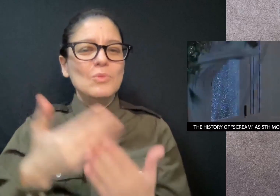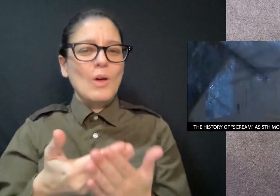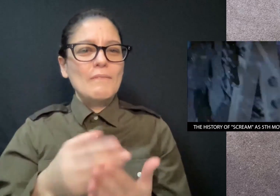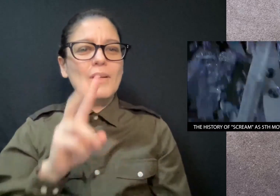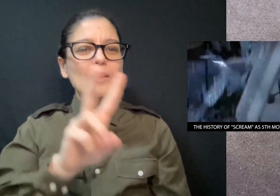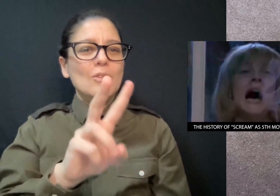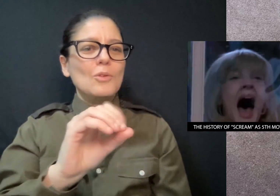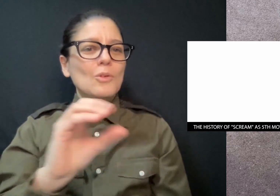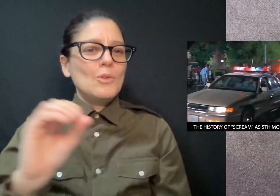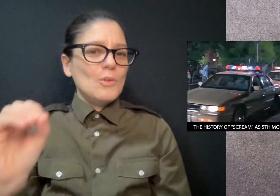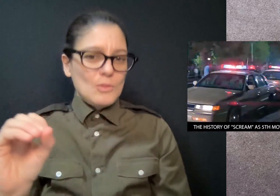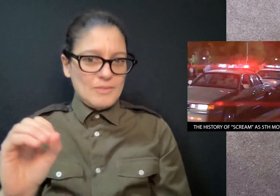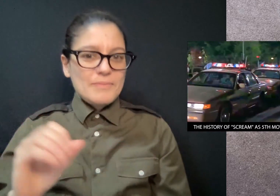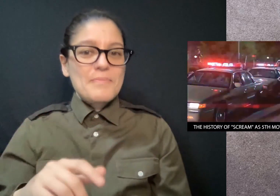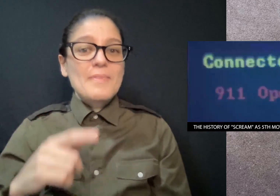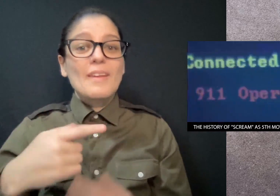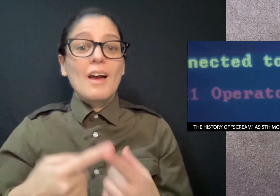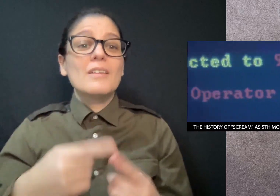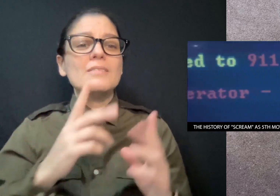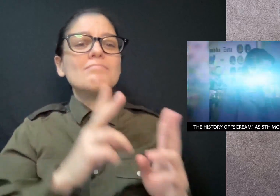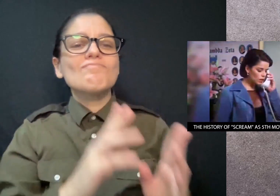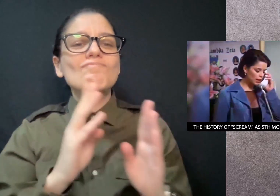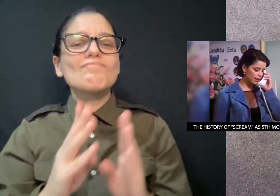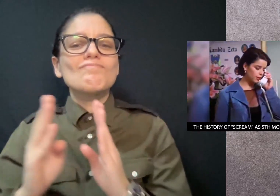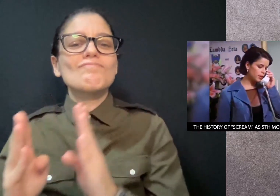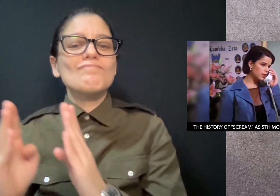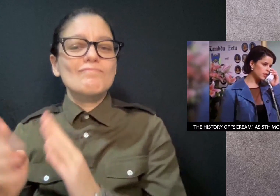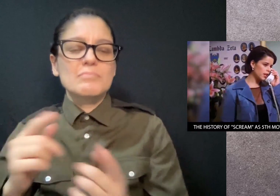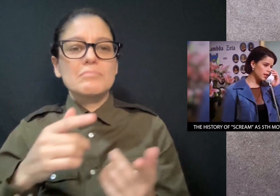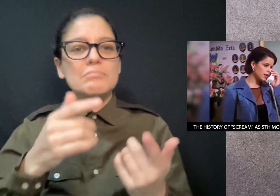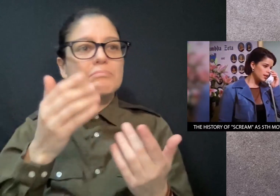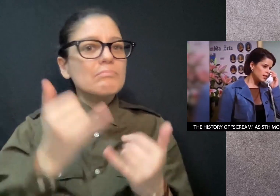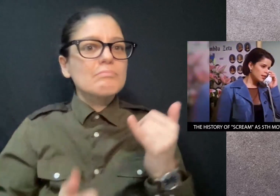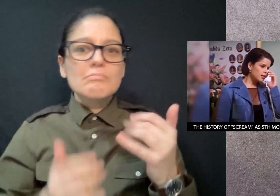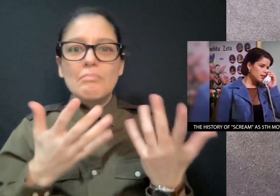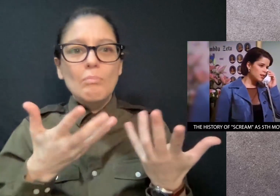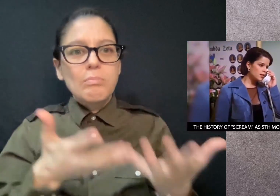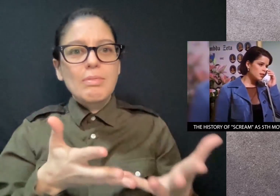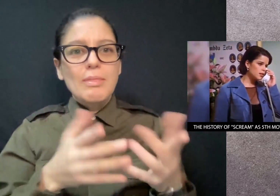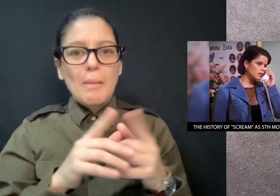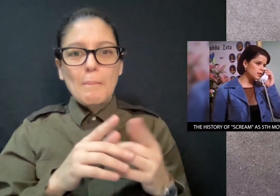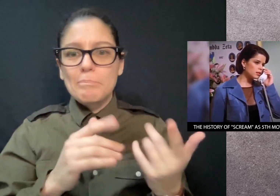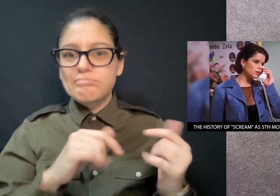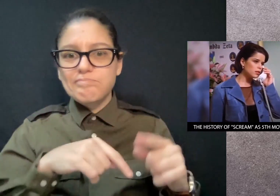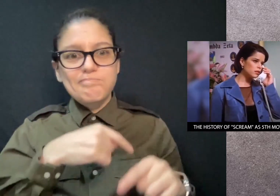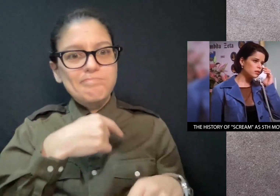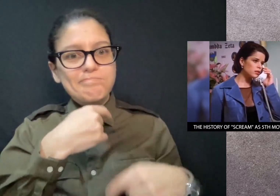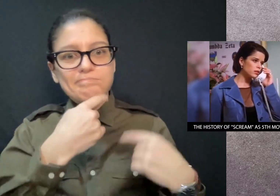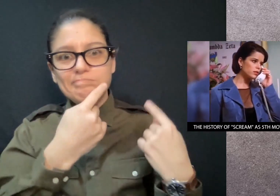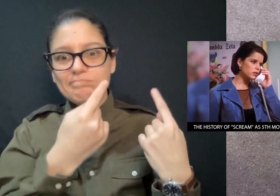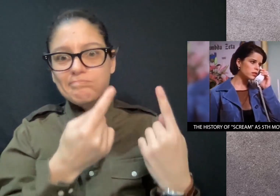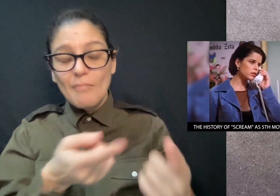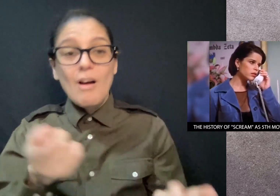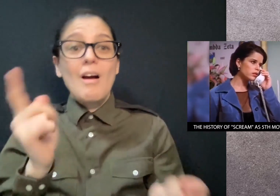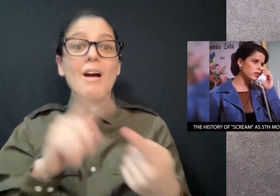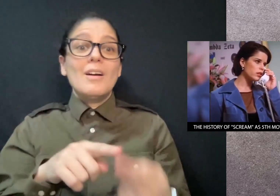trouble finding milk, bread, meat, and other food items.